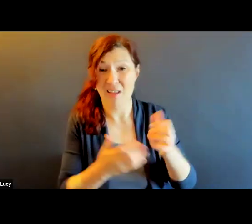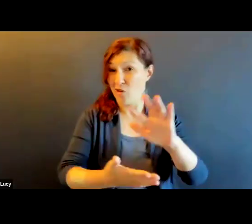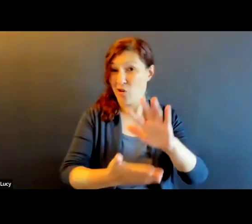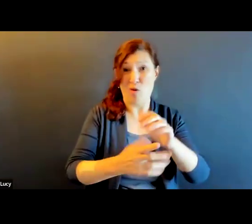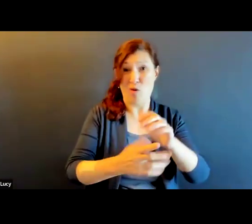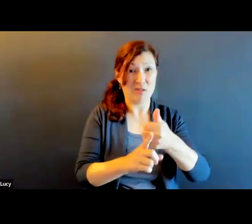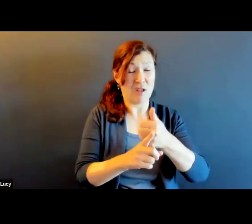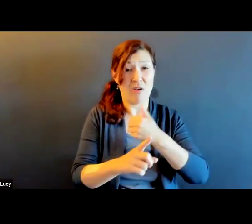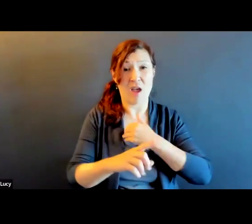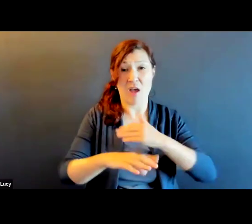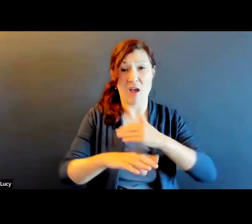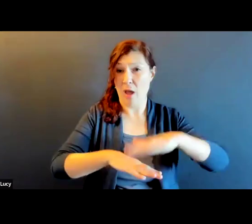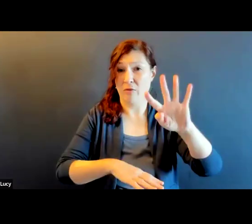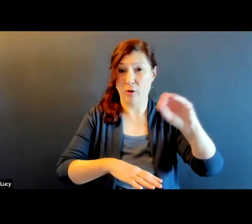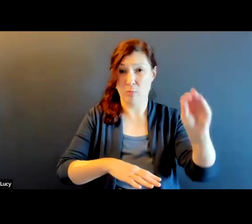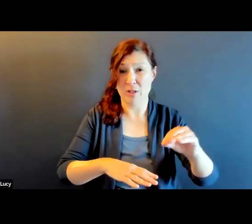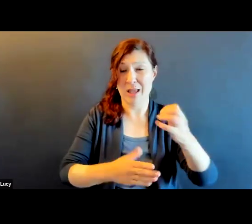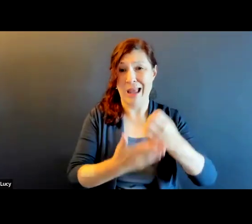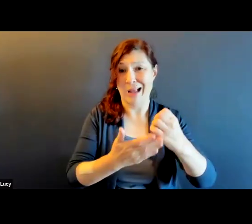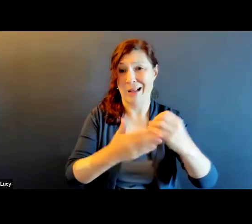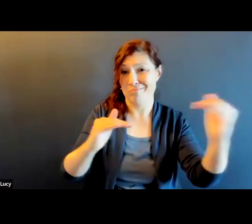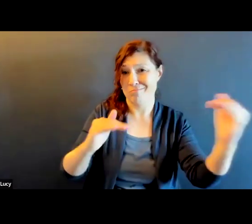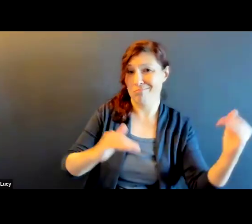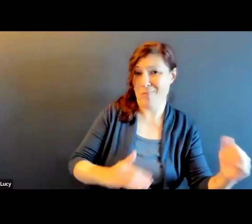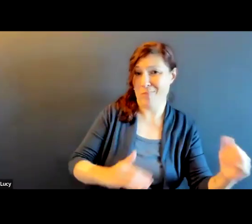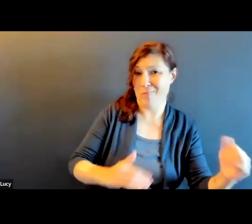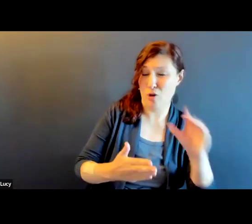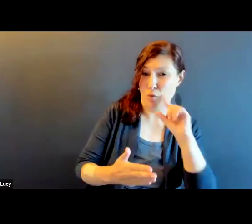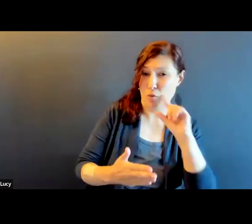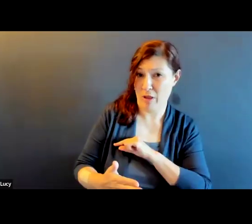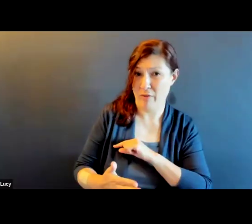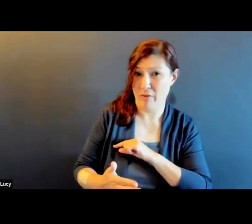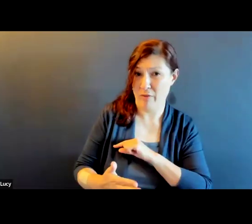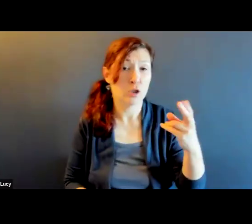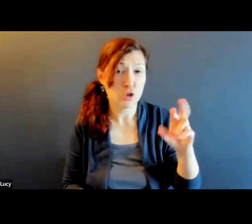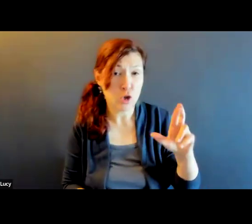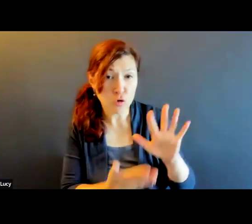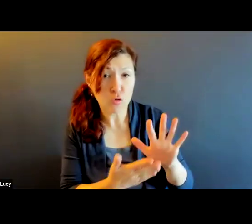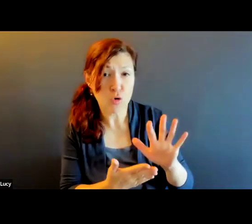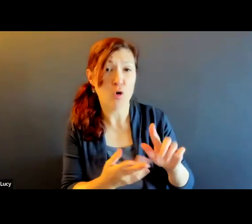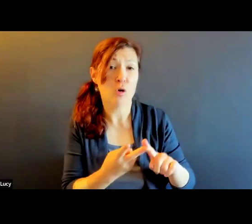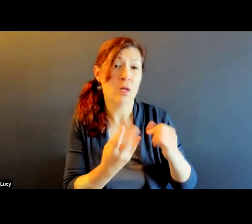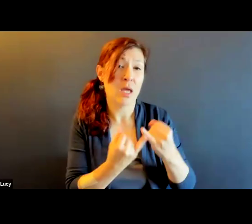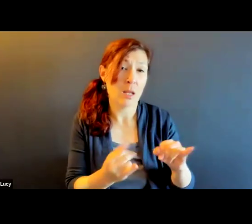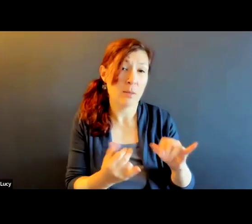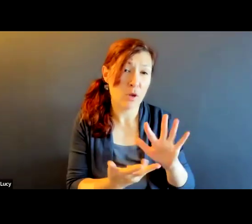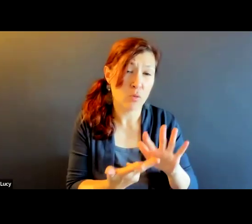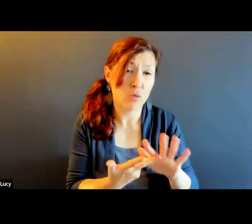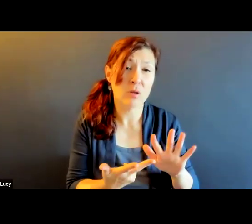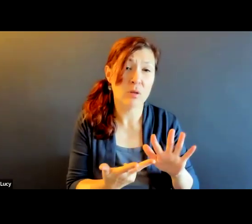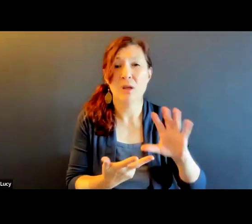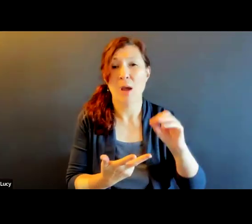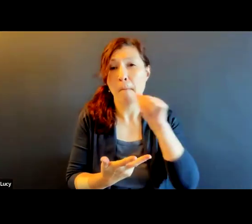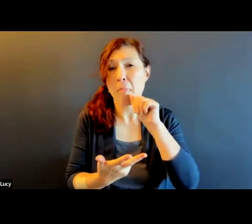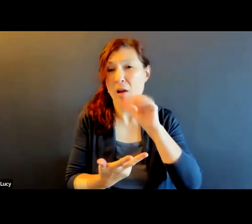economically disadvantaged students qualifies for the points. So some charter schools, independent, and parochial schools have received the points